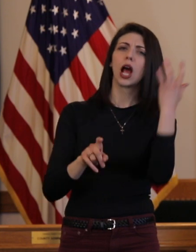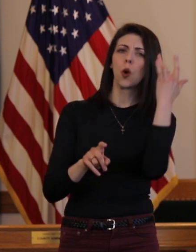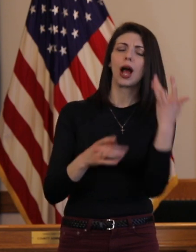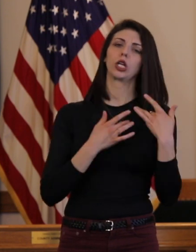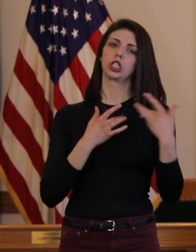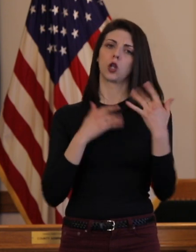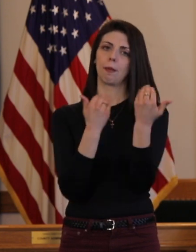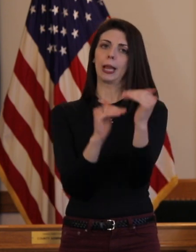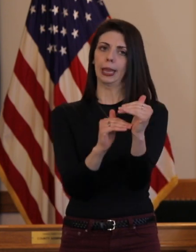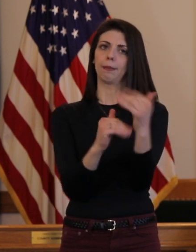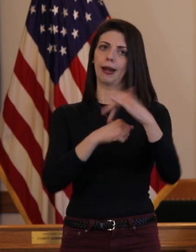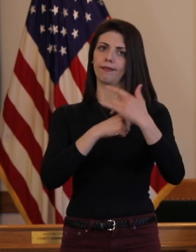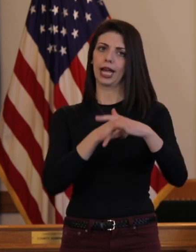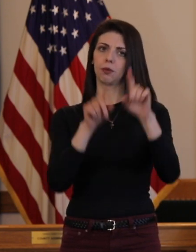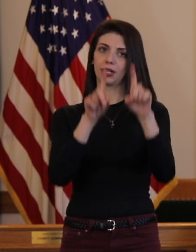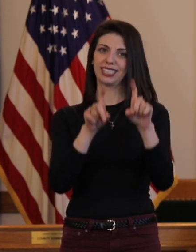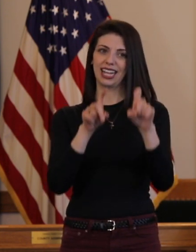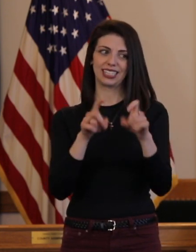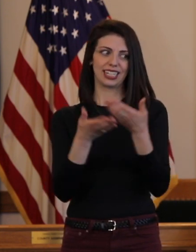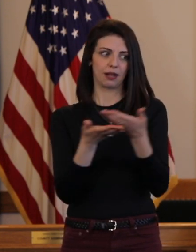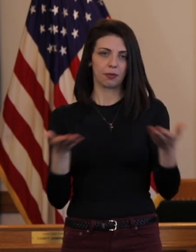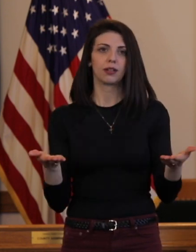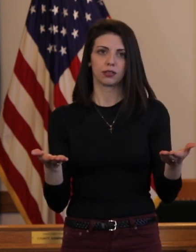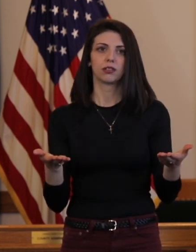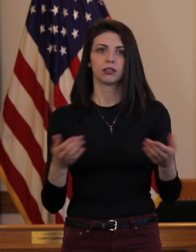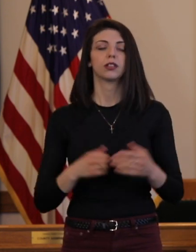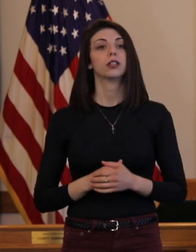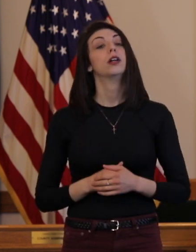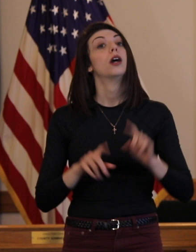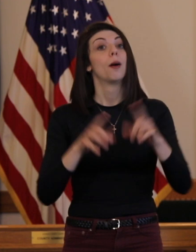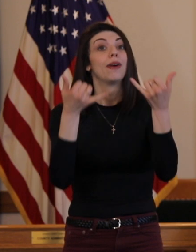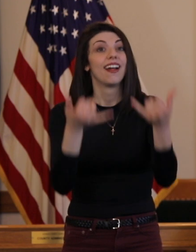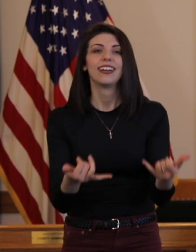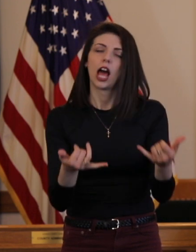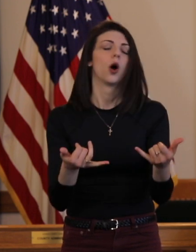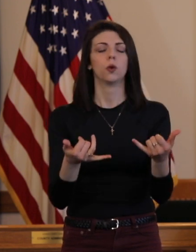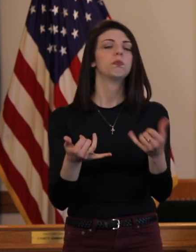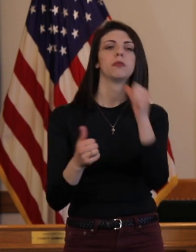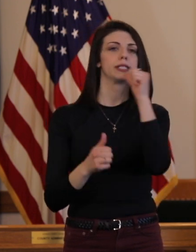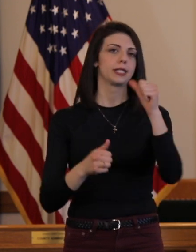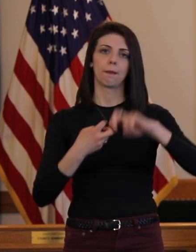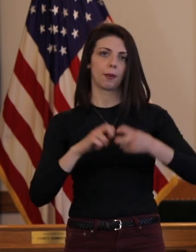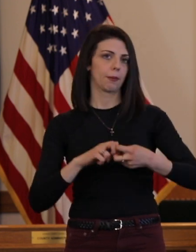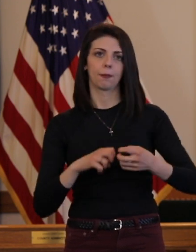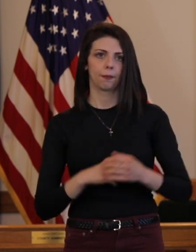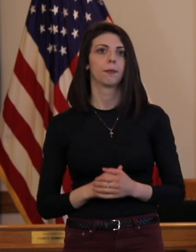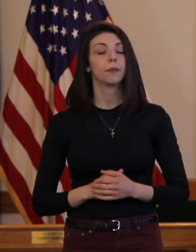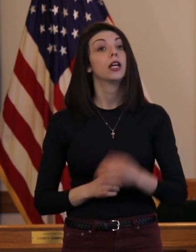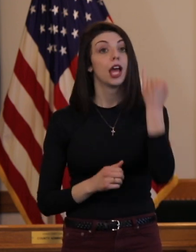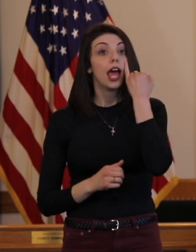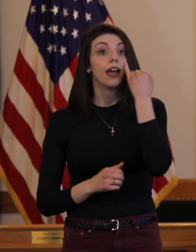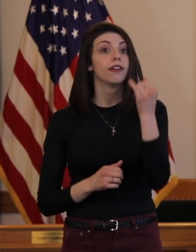the availability of testing supplies. This is no longer the case now. Anyone